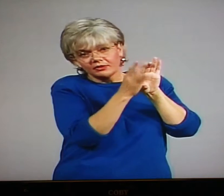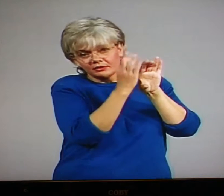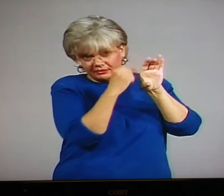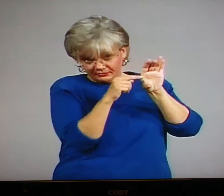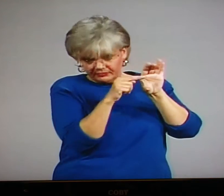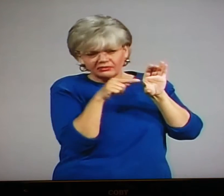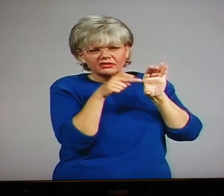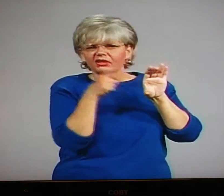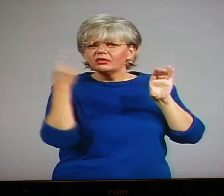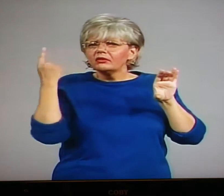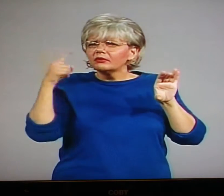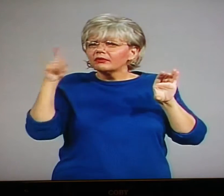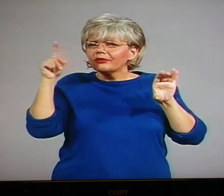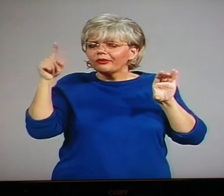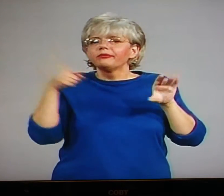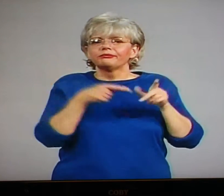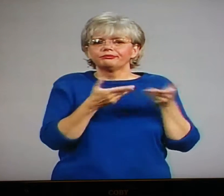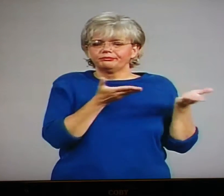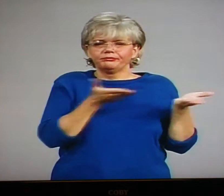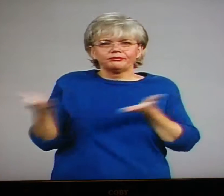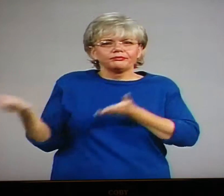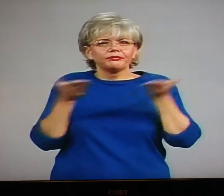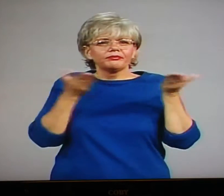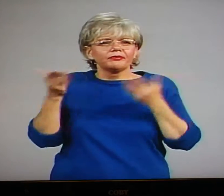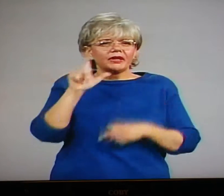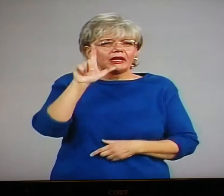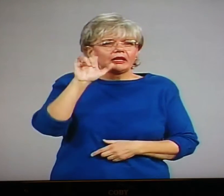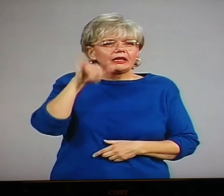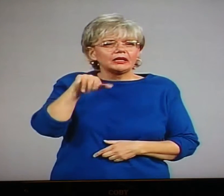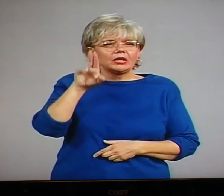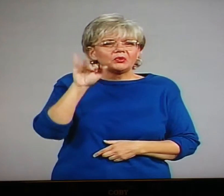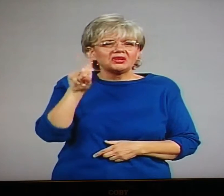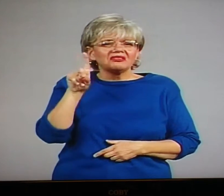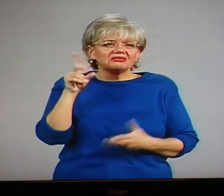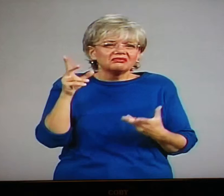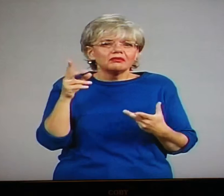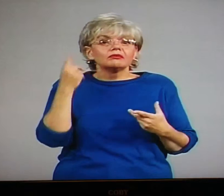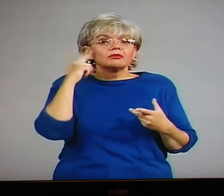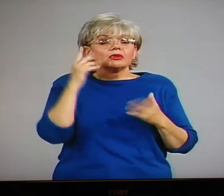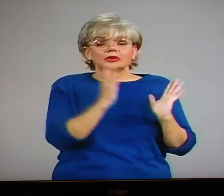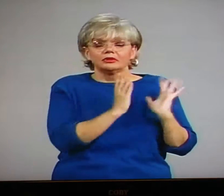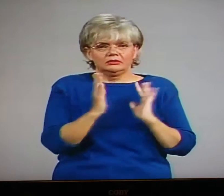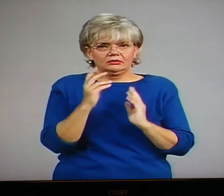hairs surrounding it. And those hairs are to send information